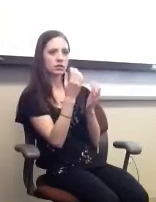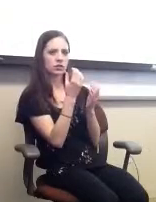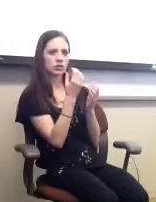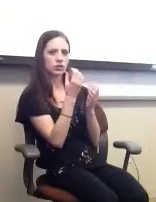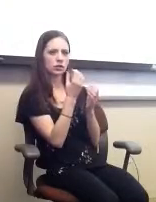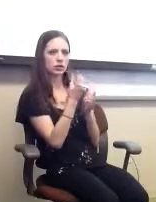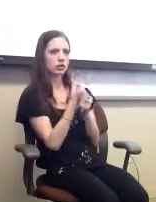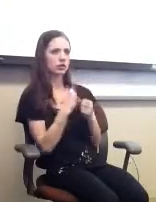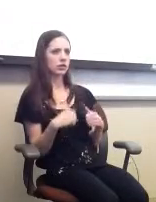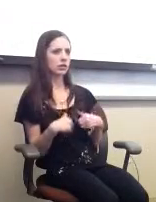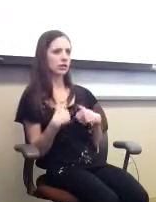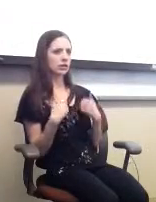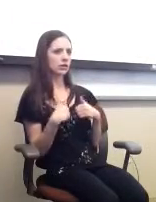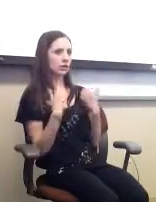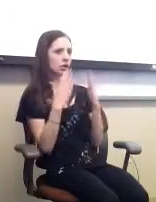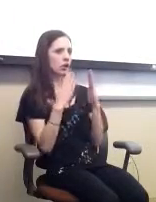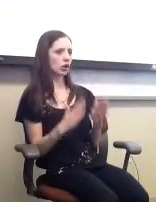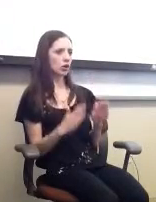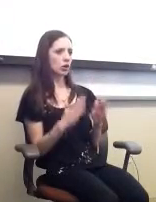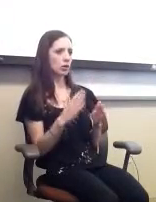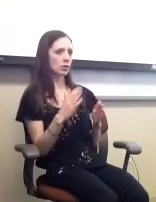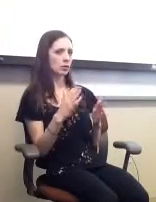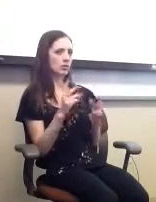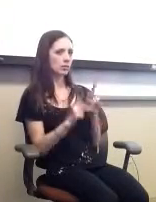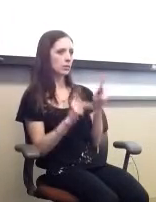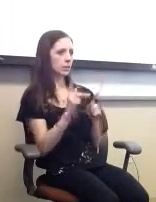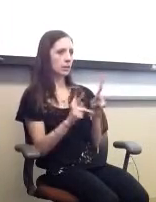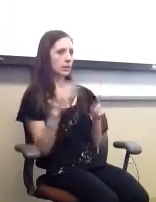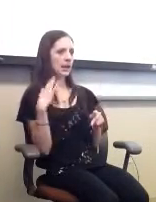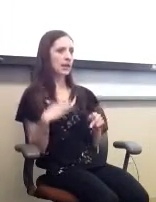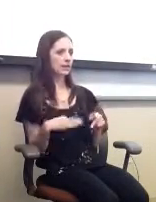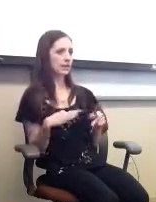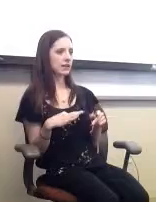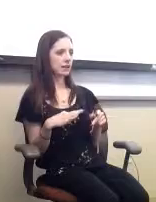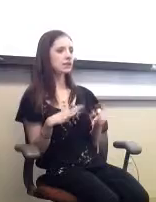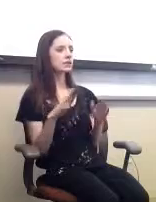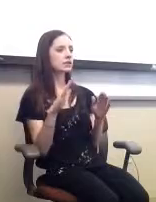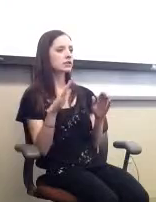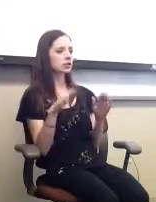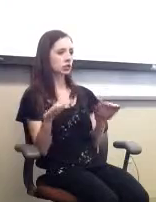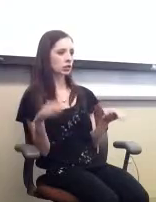disability benefits, somebody is leaving, or children's benefits for a disabled parent.